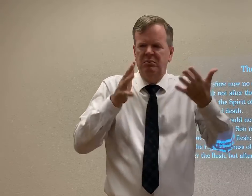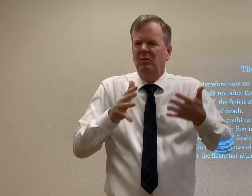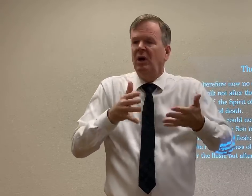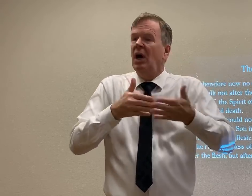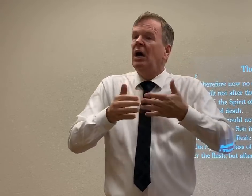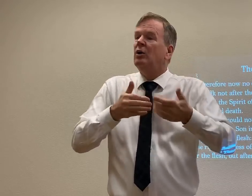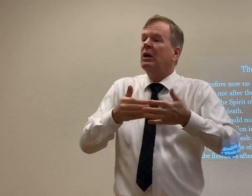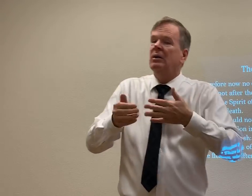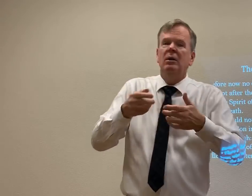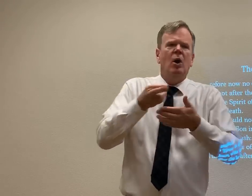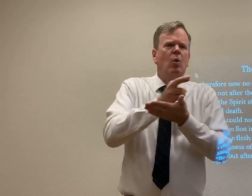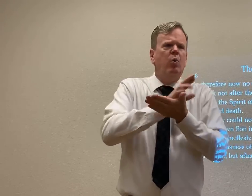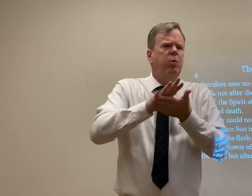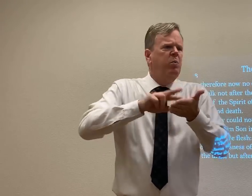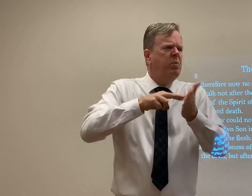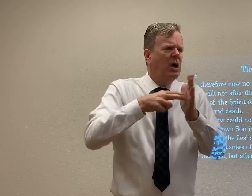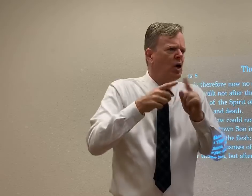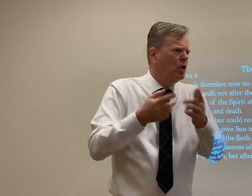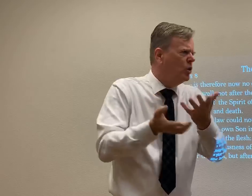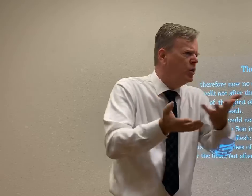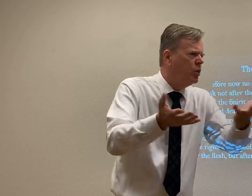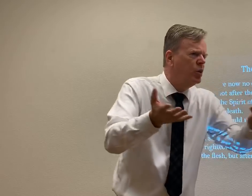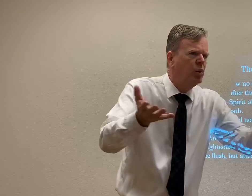it this way. But what does that mean to you?